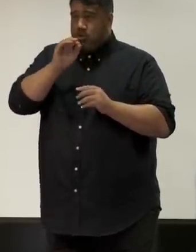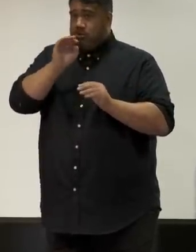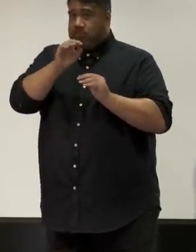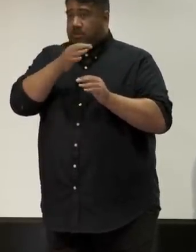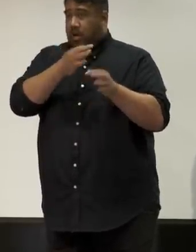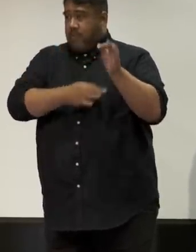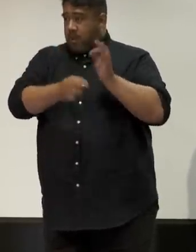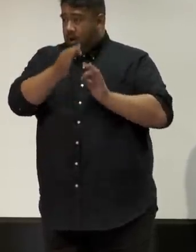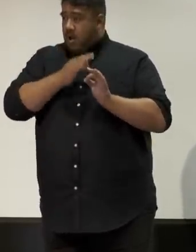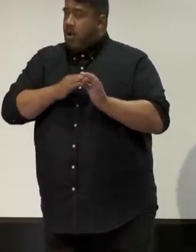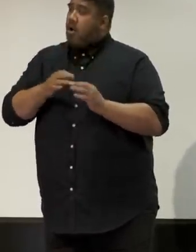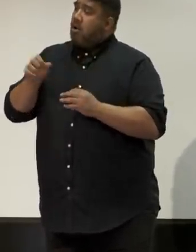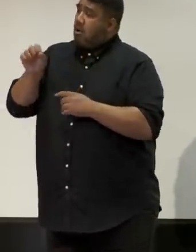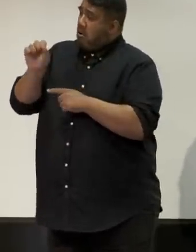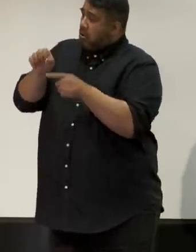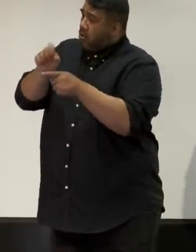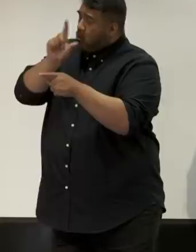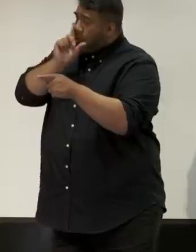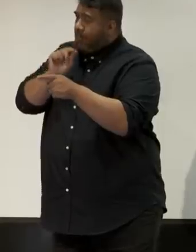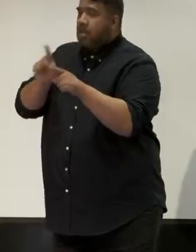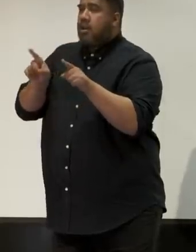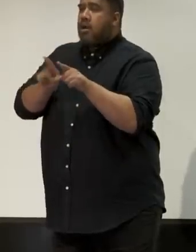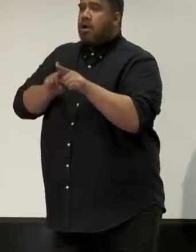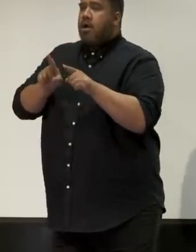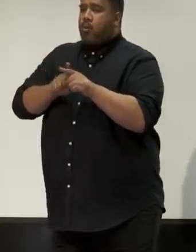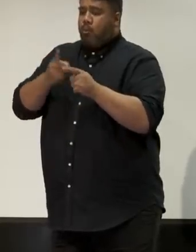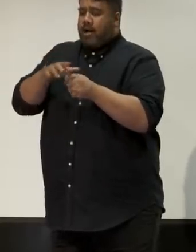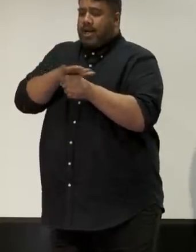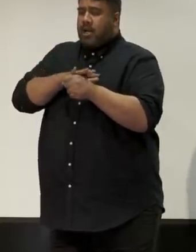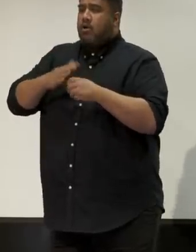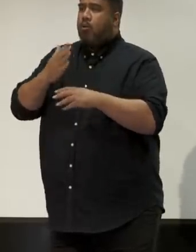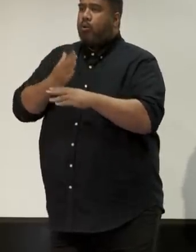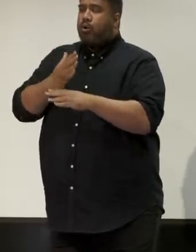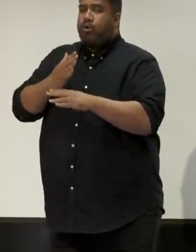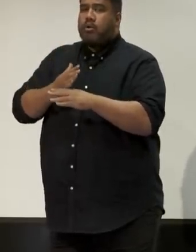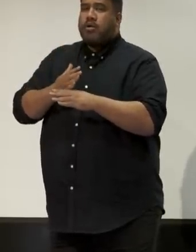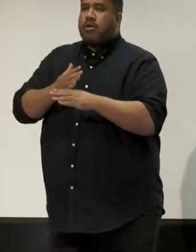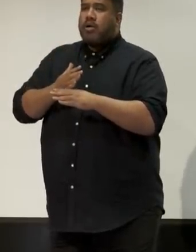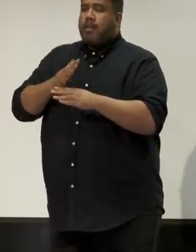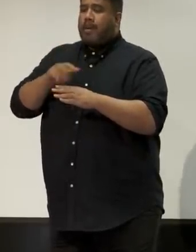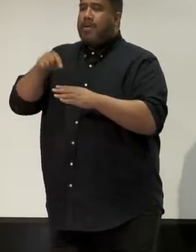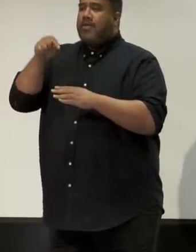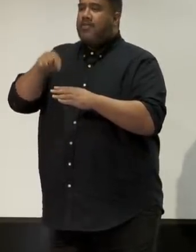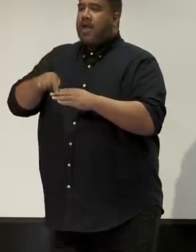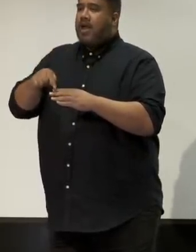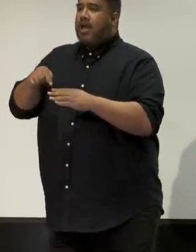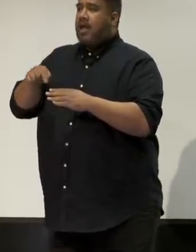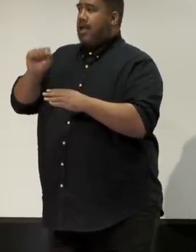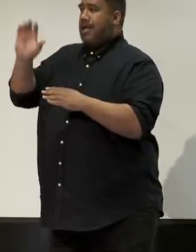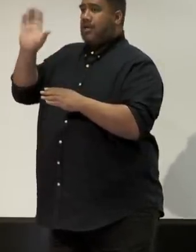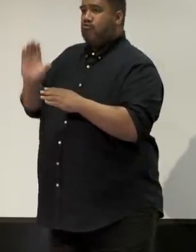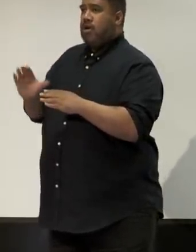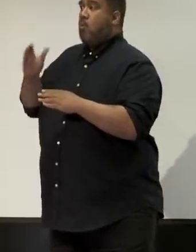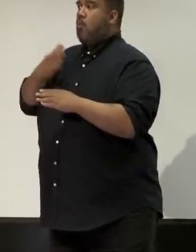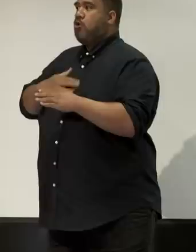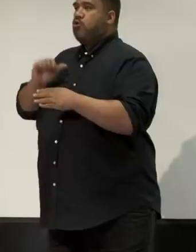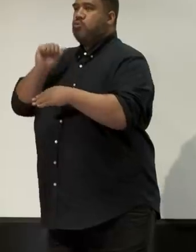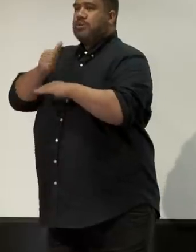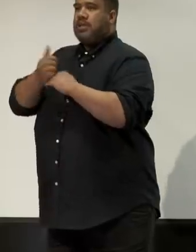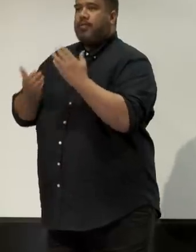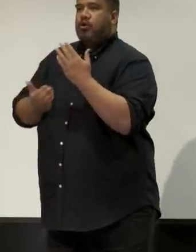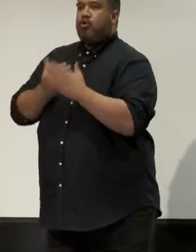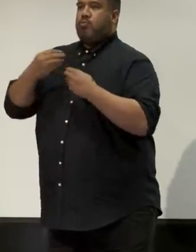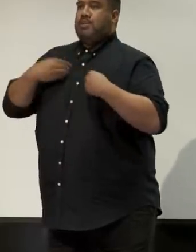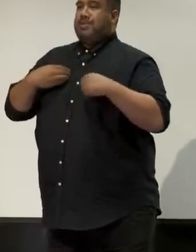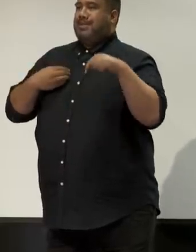are sectors who want long access to labour, an offshore labour market. And there, actually,